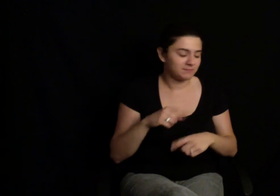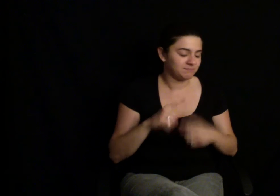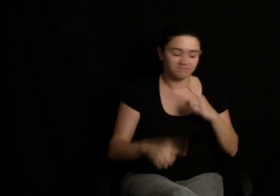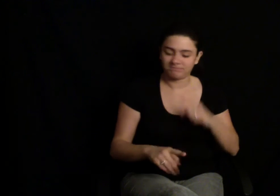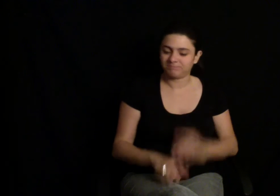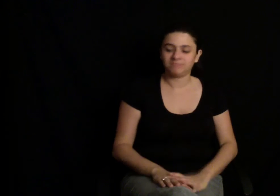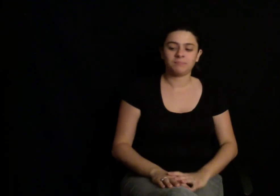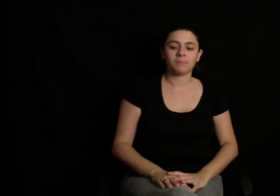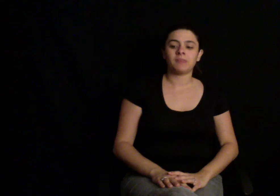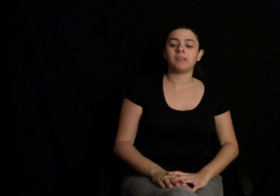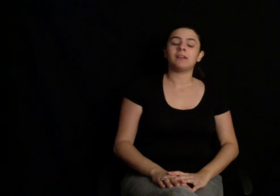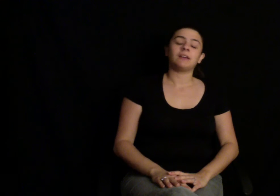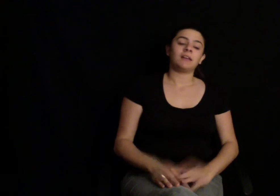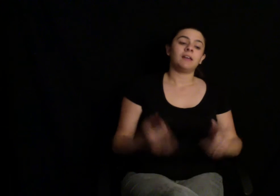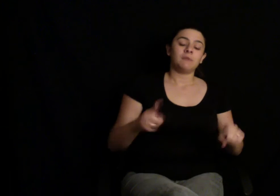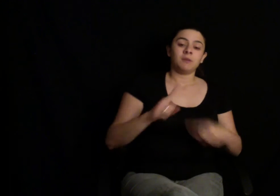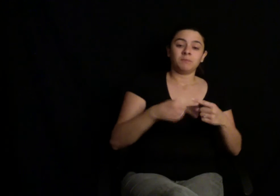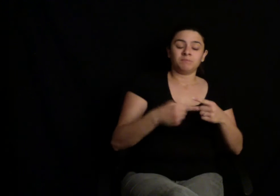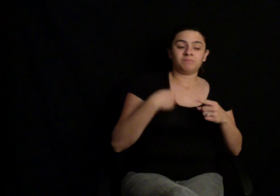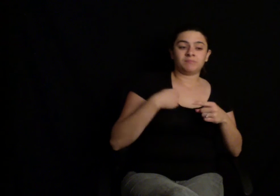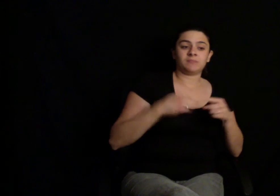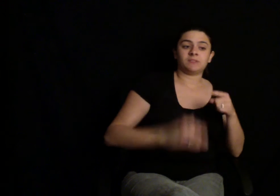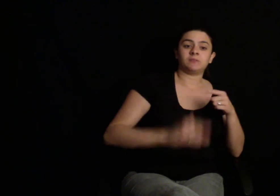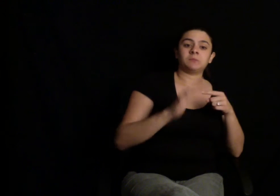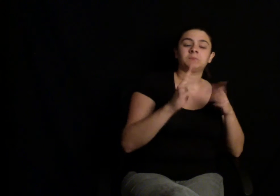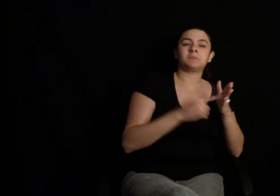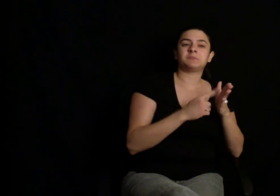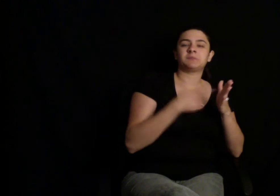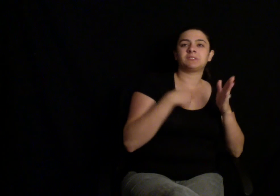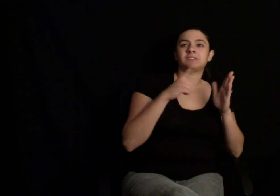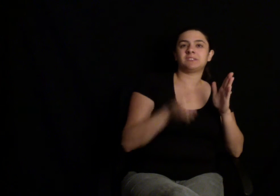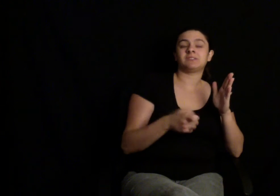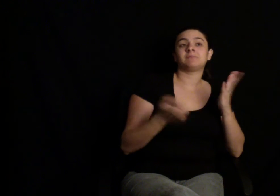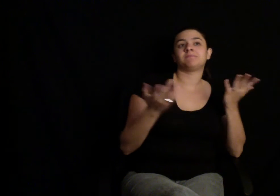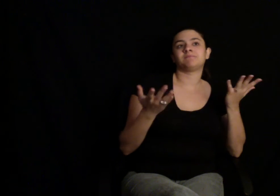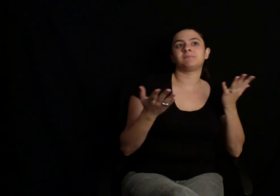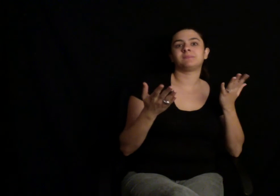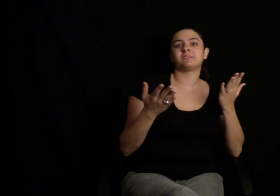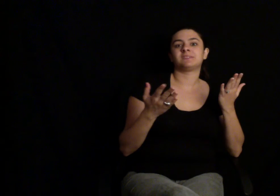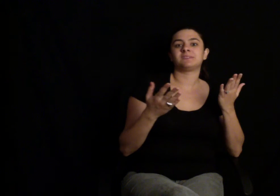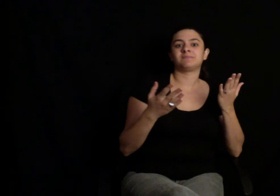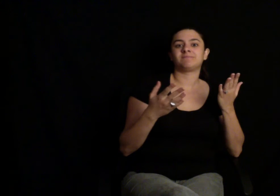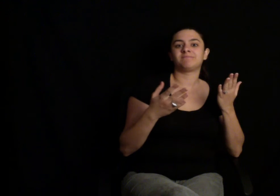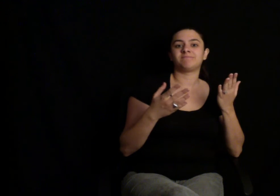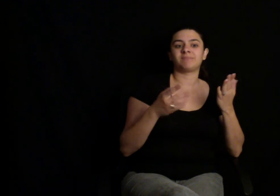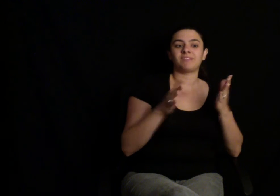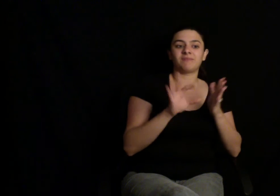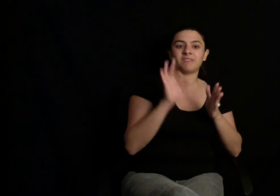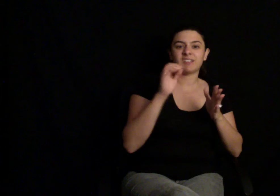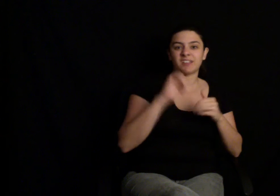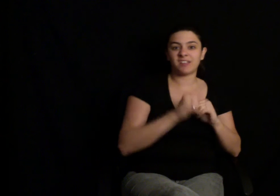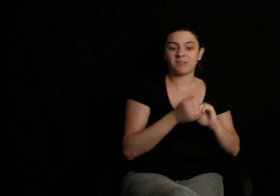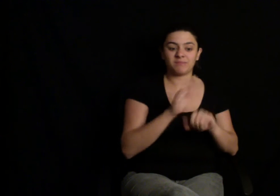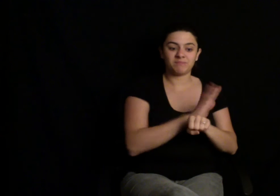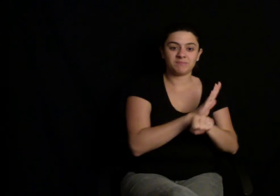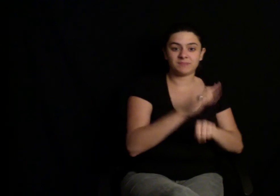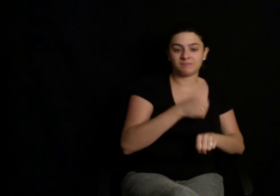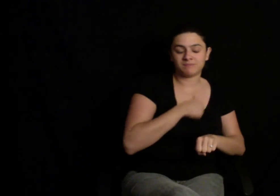sometimes. And so that's kind of where my interest in acting and film production began. In college, Alexander did everything he could to learn about the film